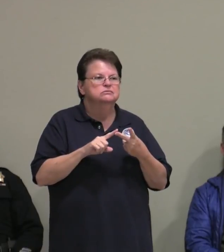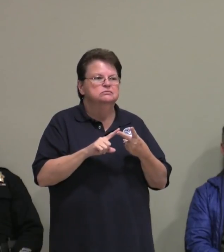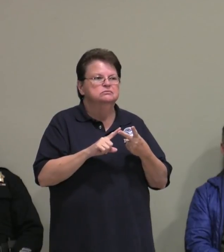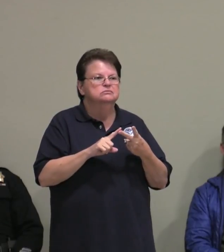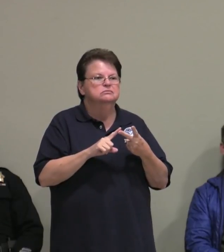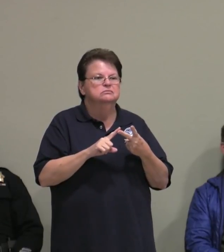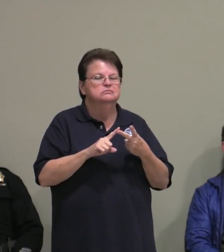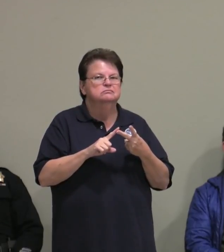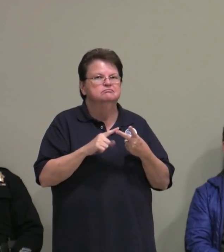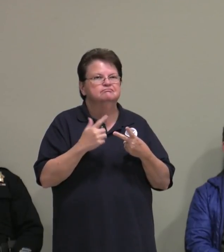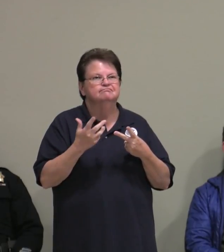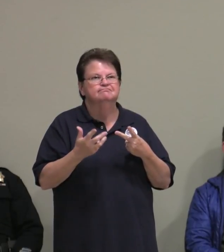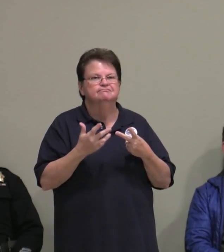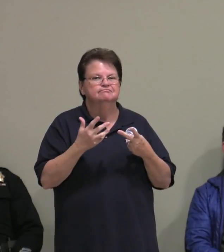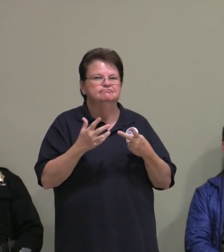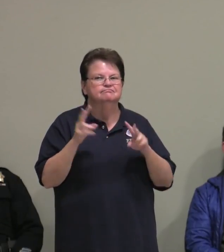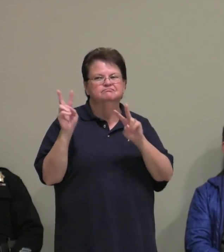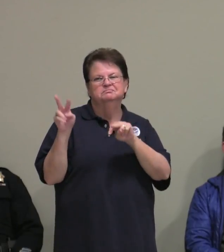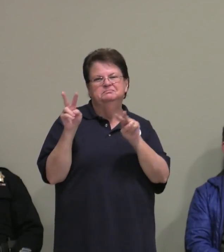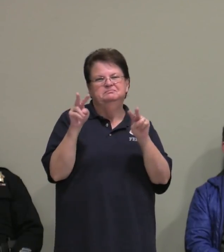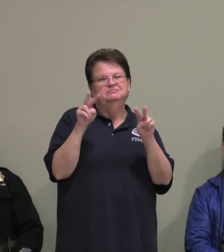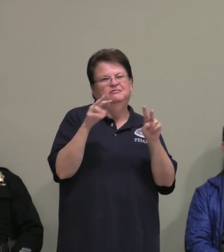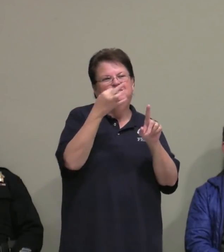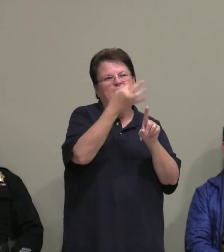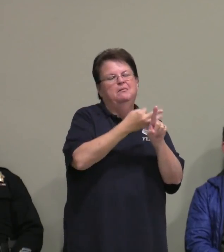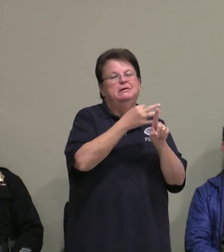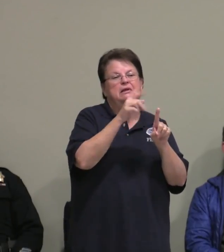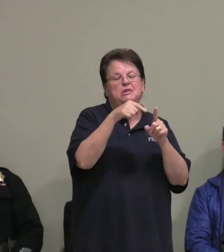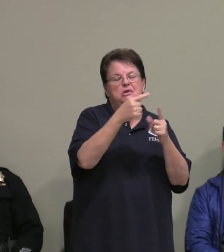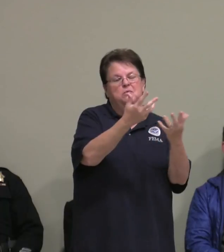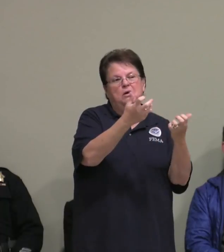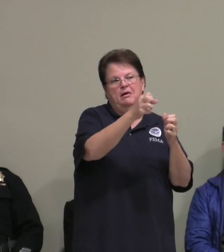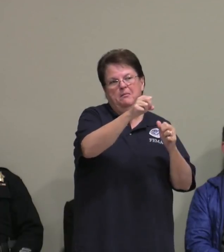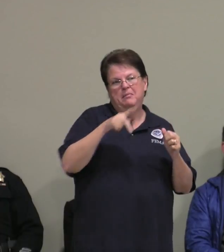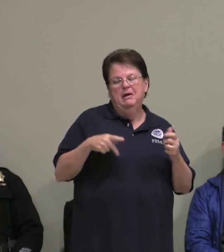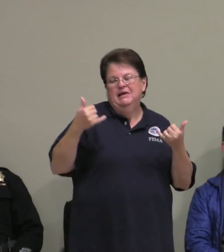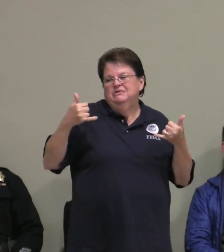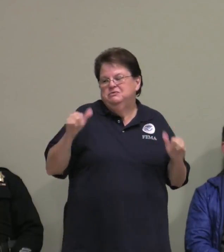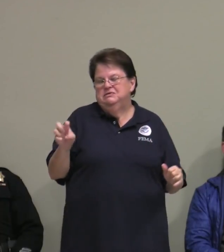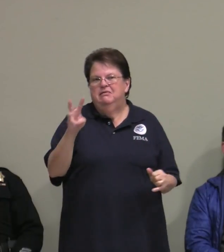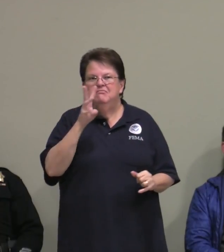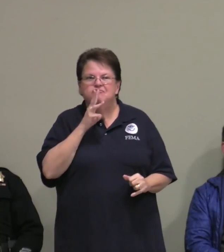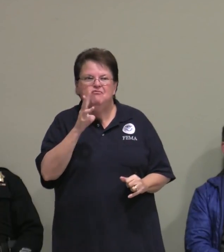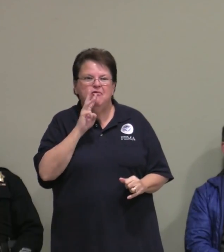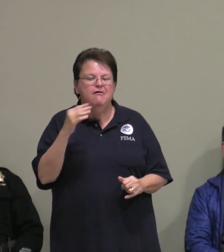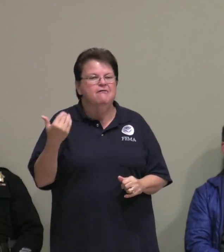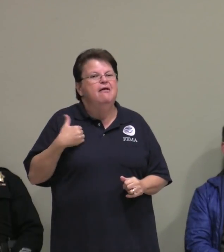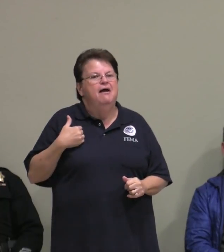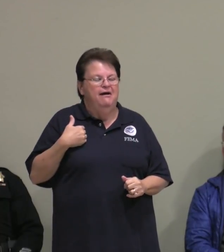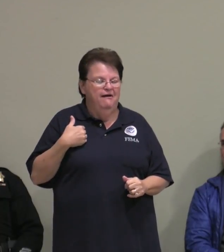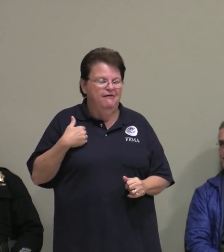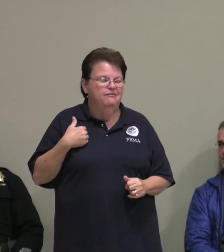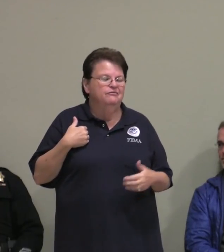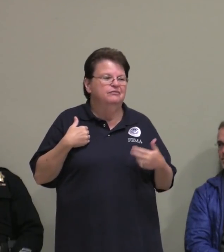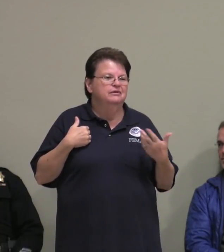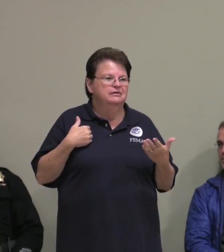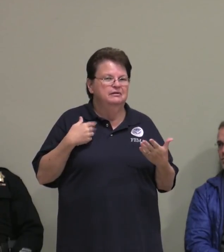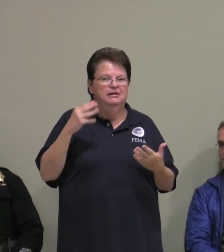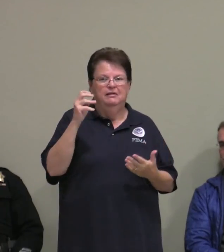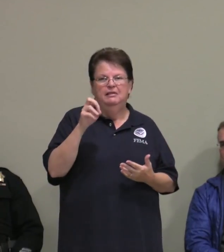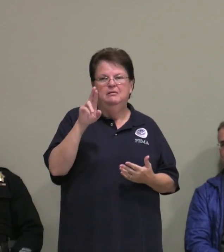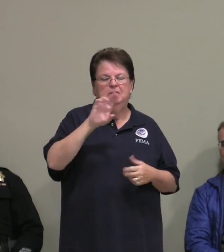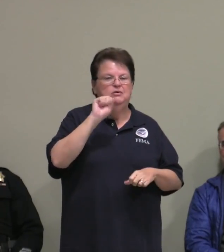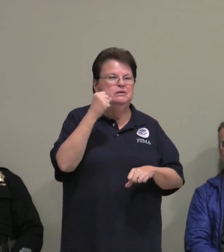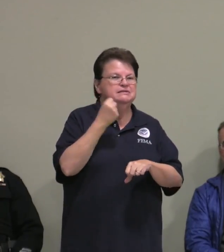go, you know, explore the world for nine months and you want to come back and make sure your water is there, that the meter is